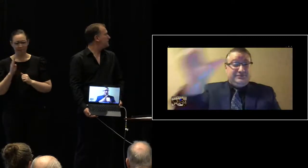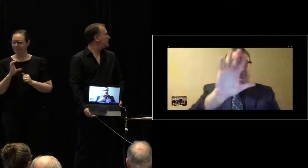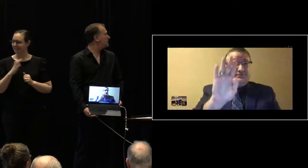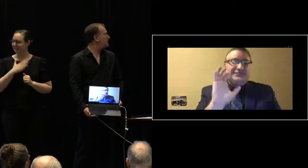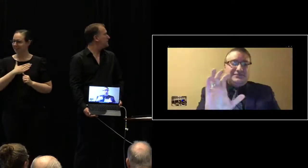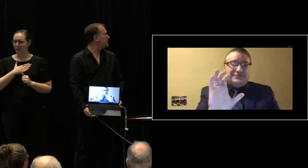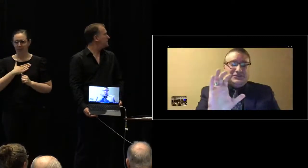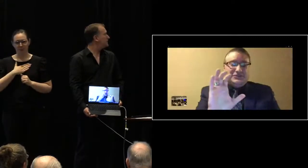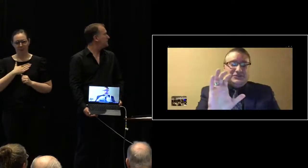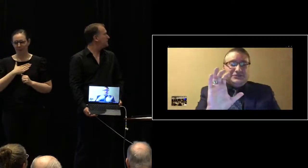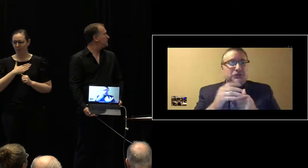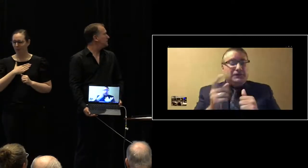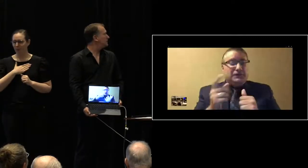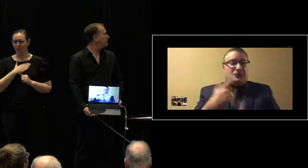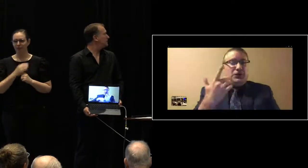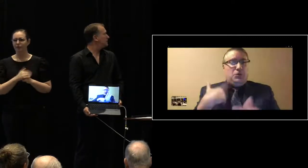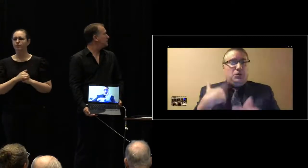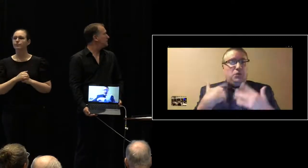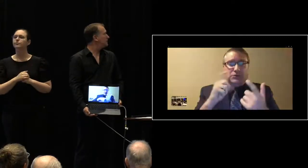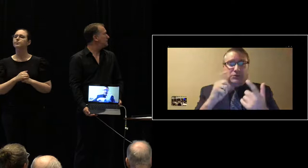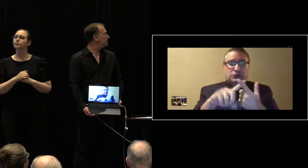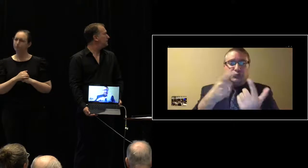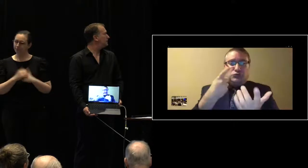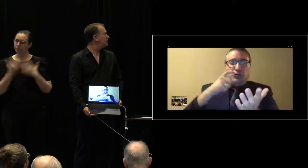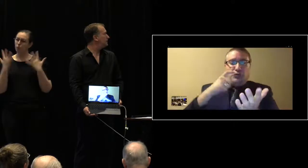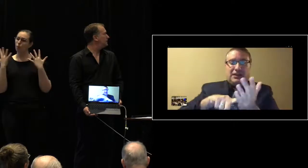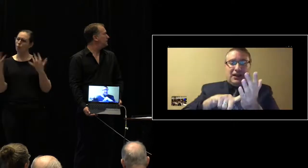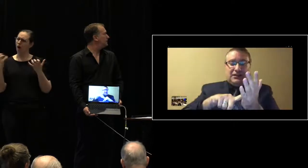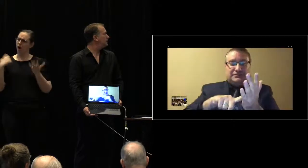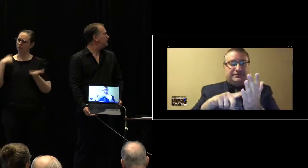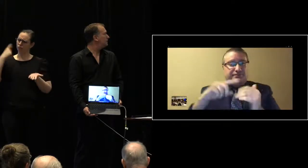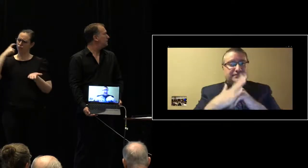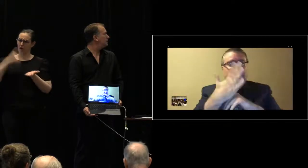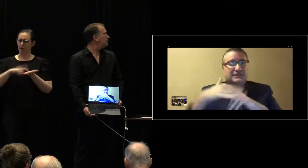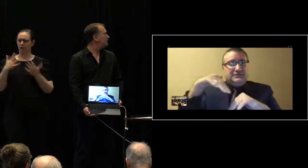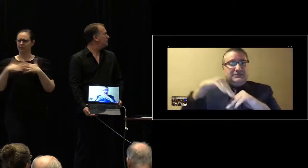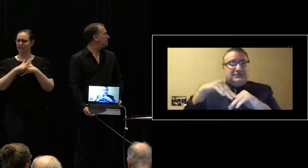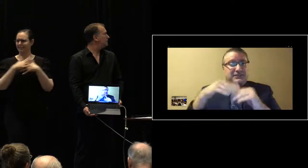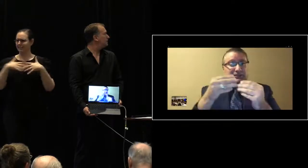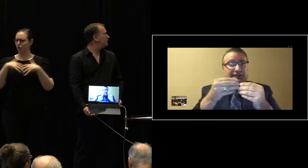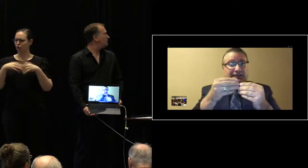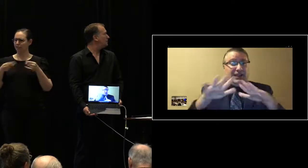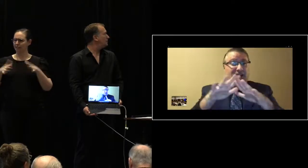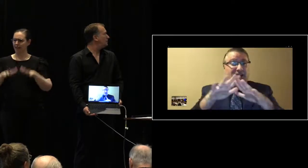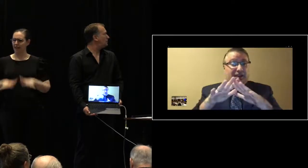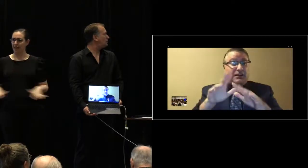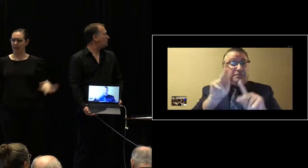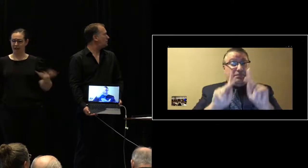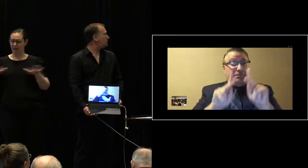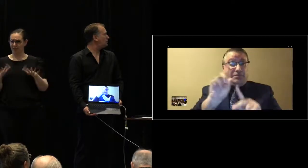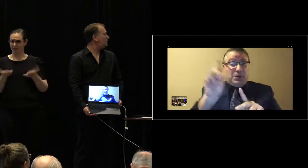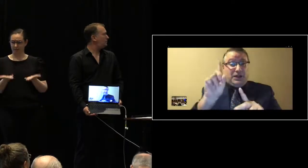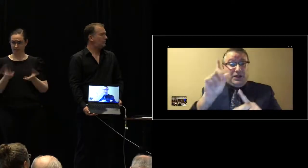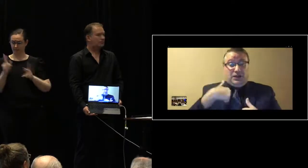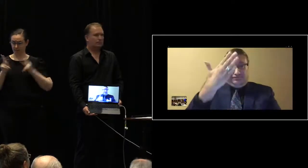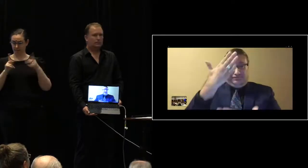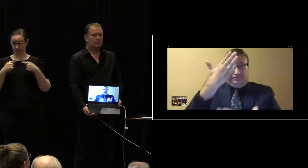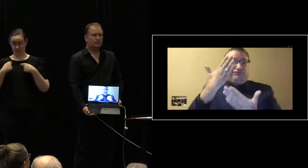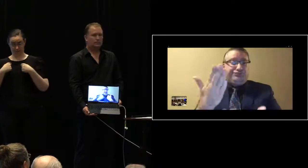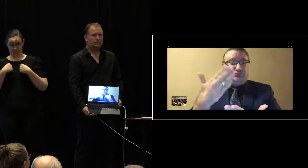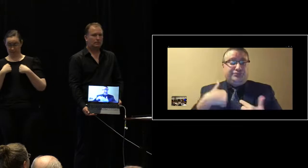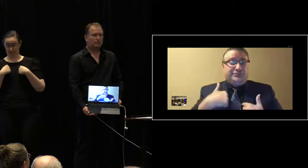I'm in BC, in Vancouver, in spirit. And I just wanted to start off with a land acknowledgement. I wanted